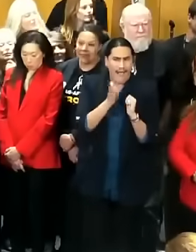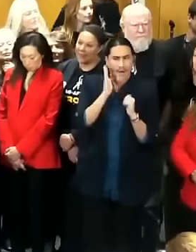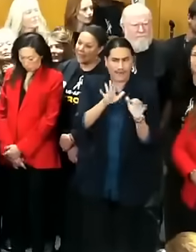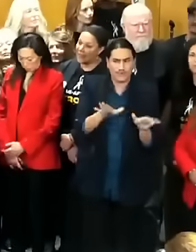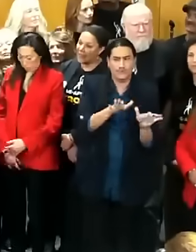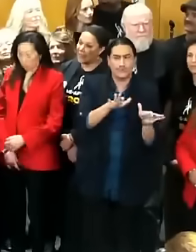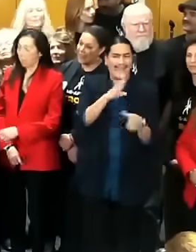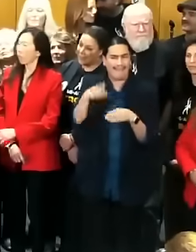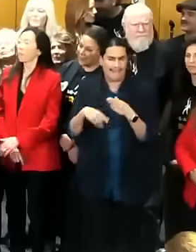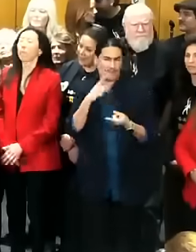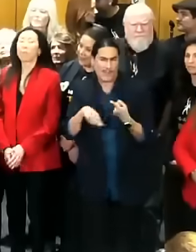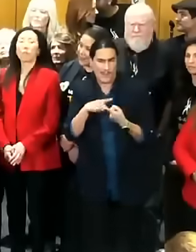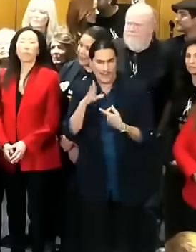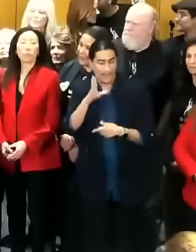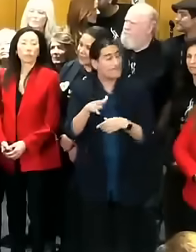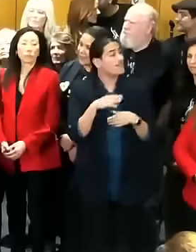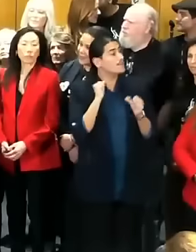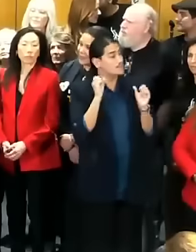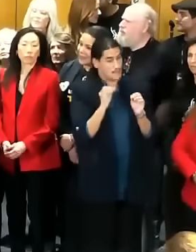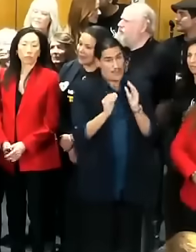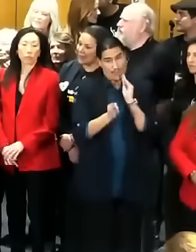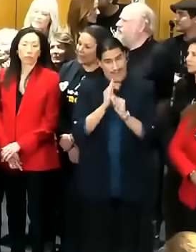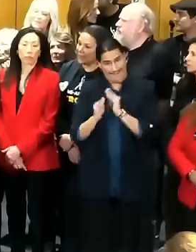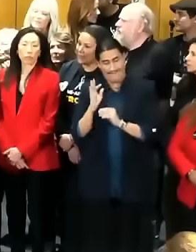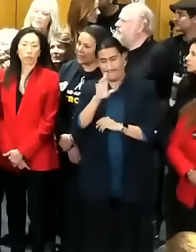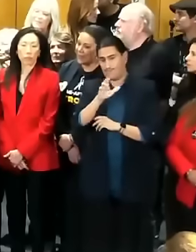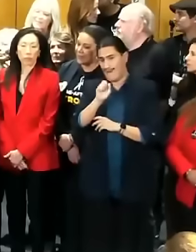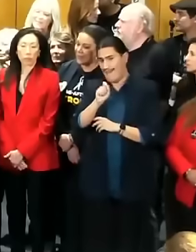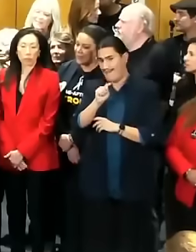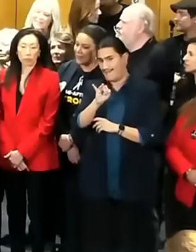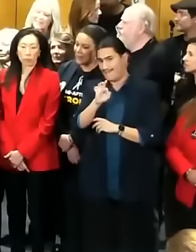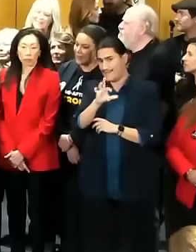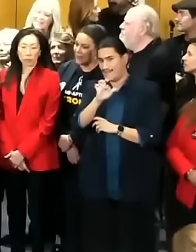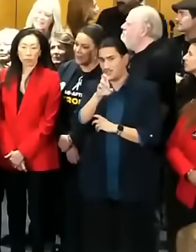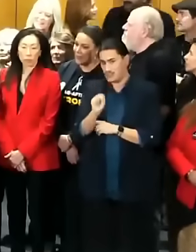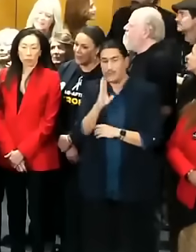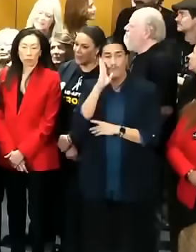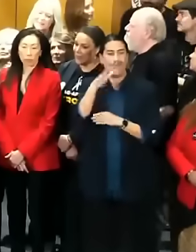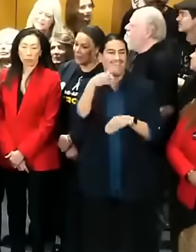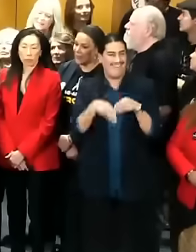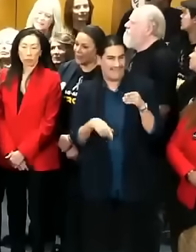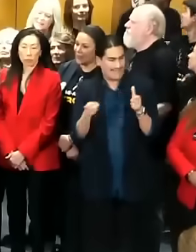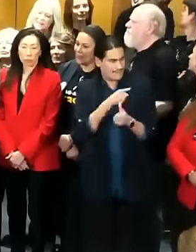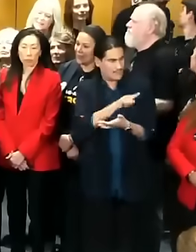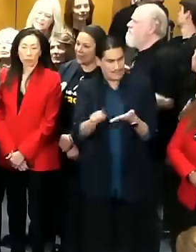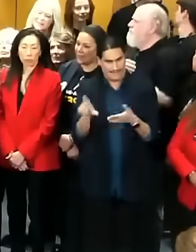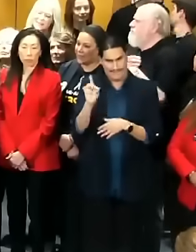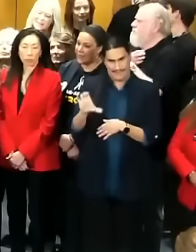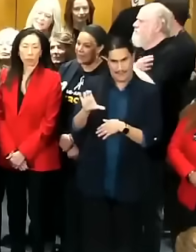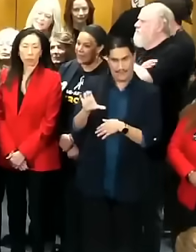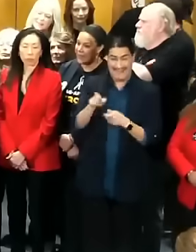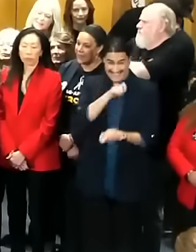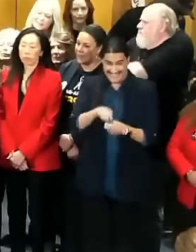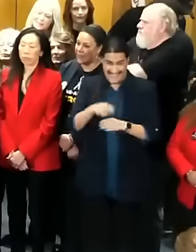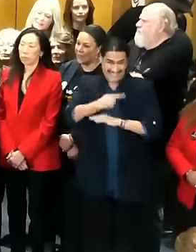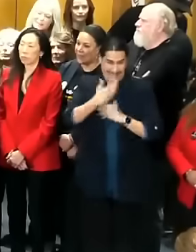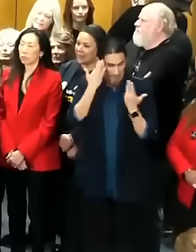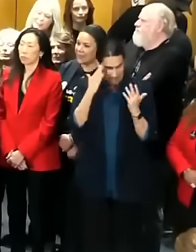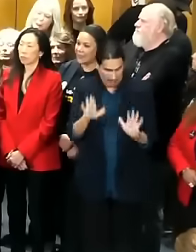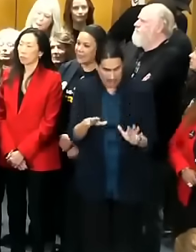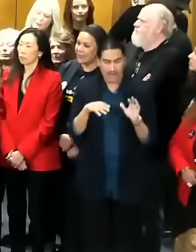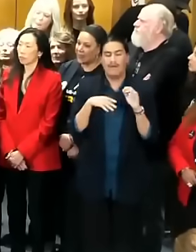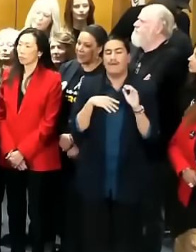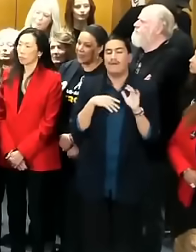end? So the ratification vote will start on Tuesday. It will end, I believe, the first week of December. I don't have the exact date in my mind right